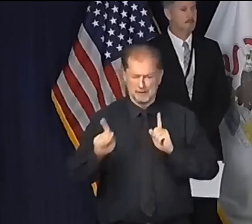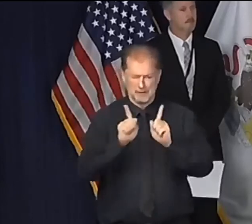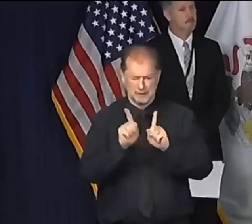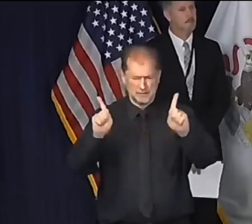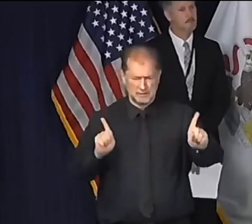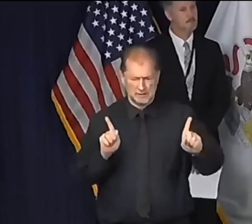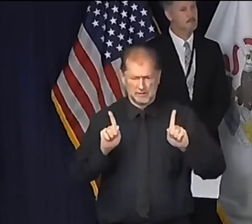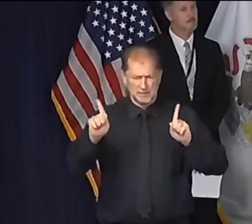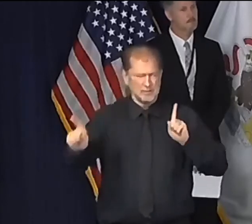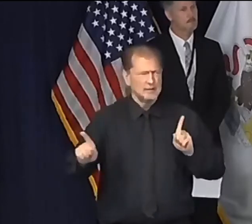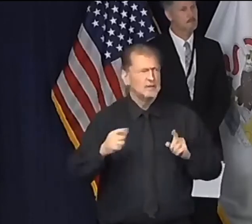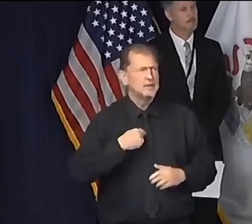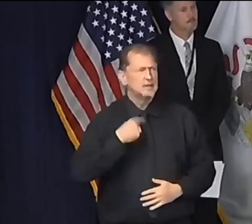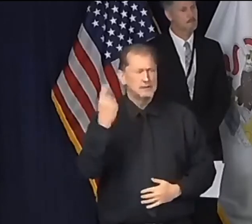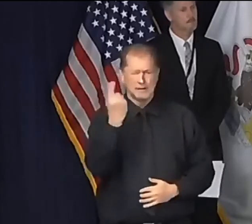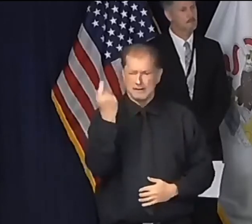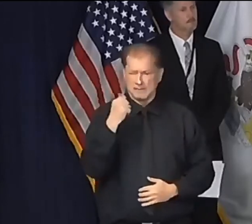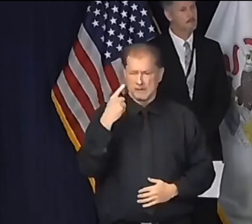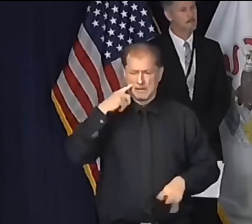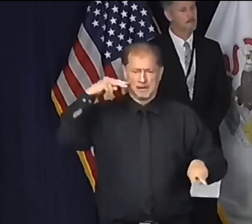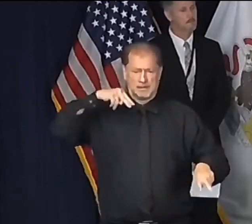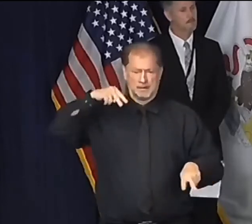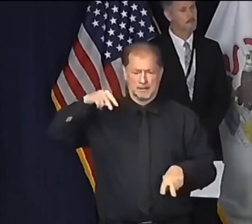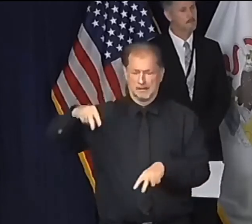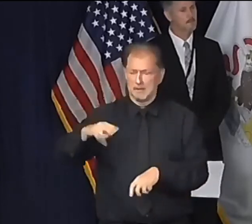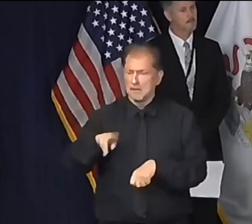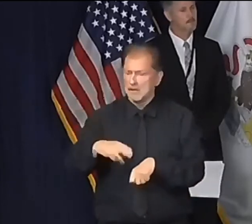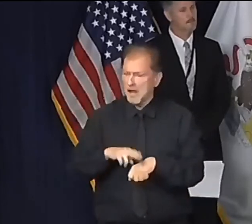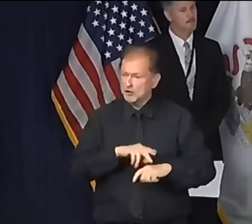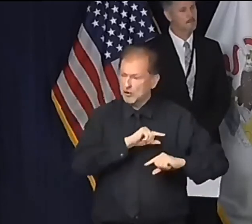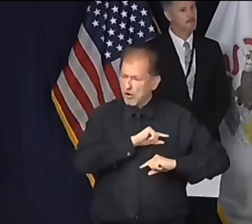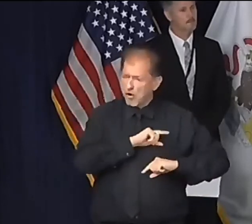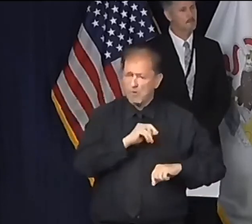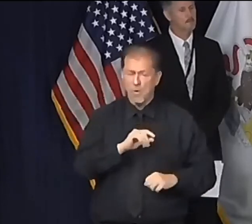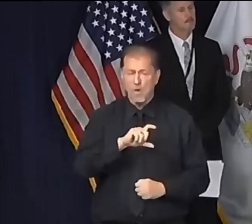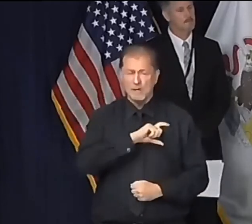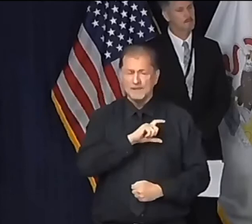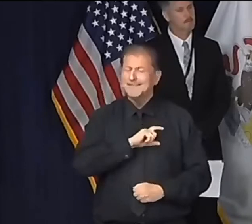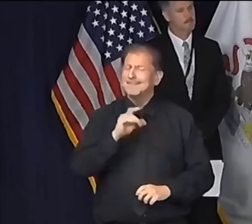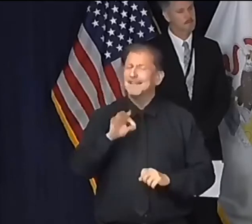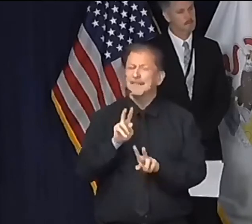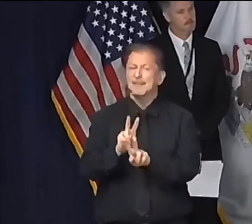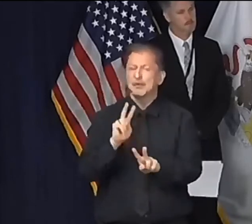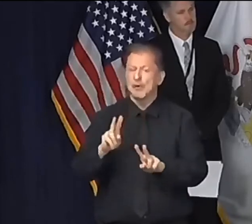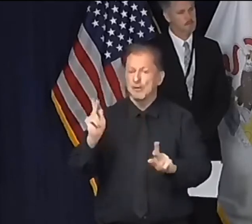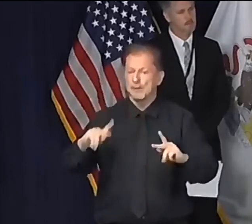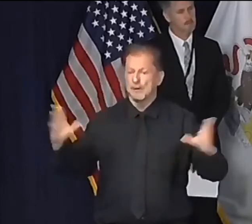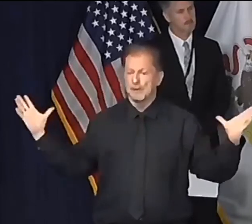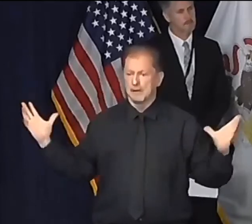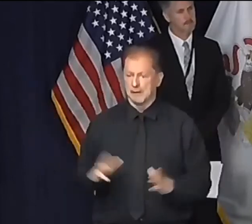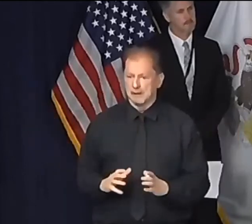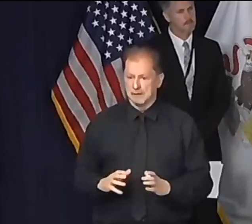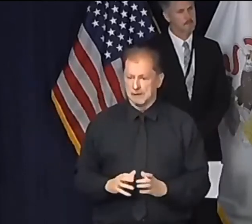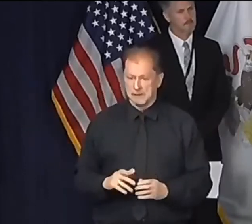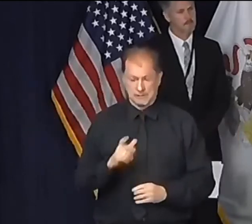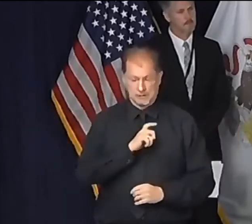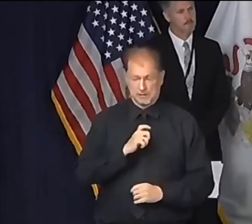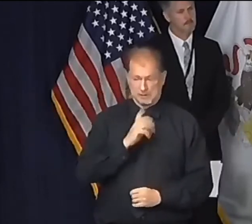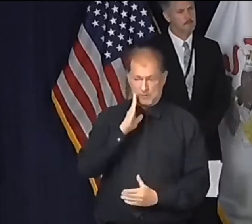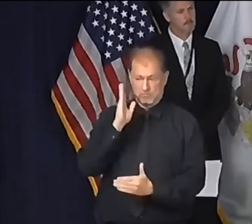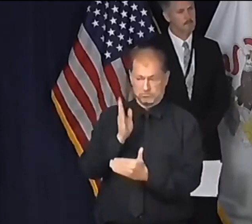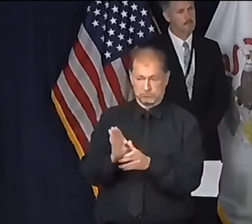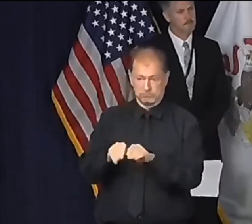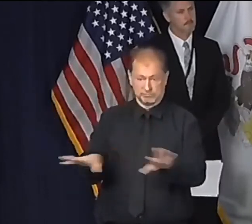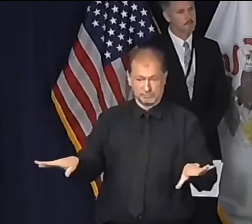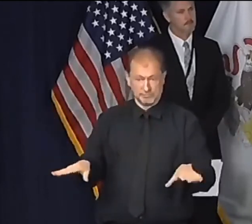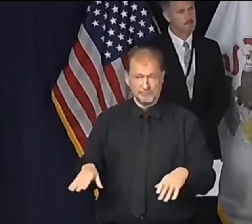who's going to be monitoring that? Will it be the National Guard? Will it be the local police? If people have those kinds of gatherings, and perhaps there may be more